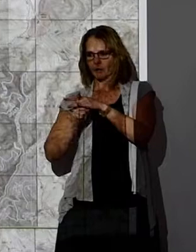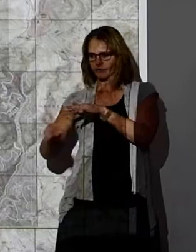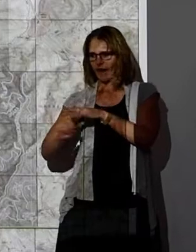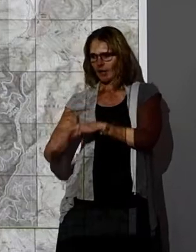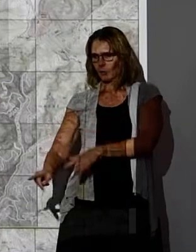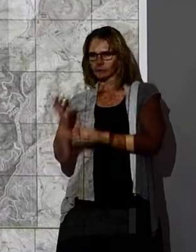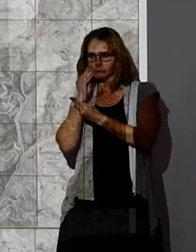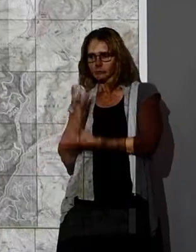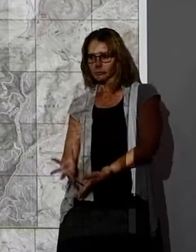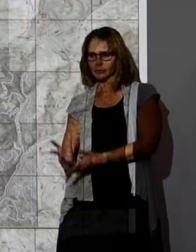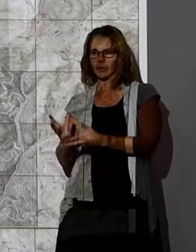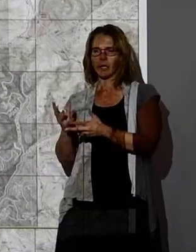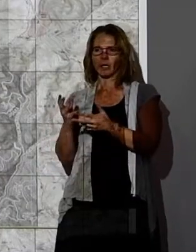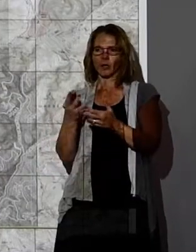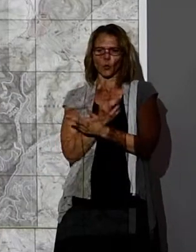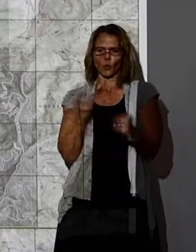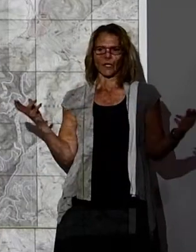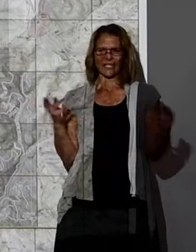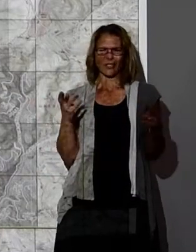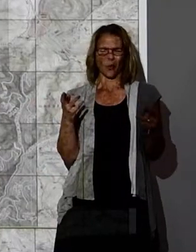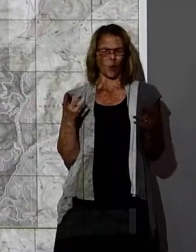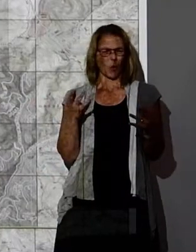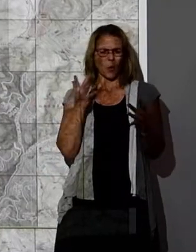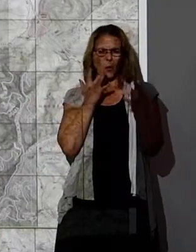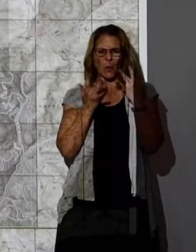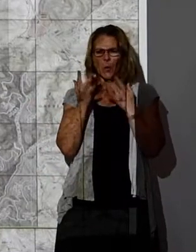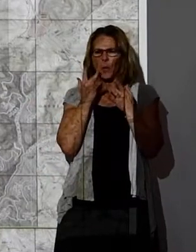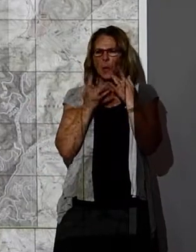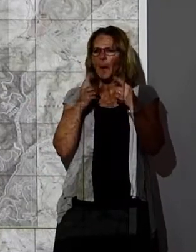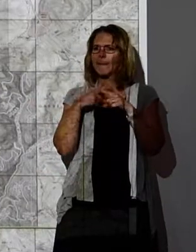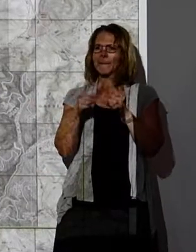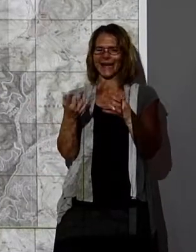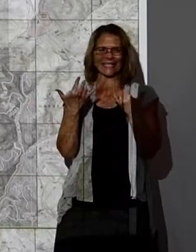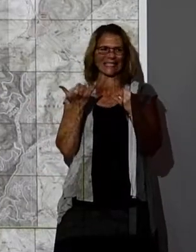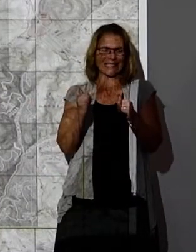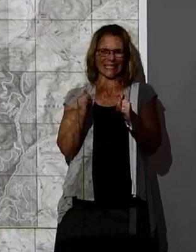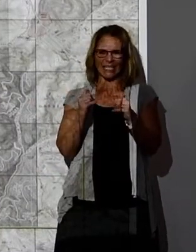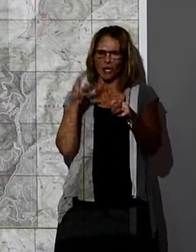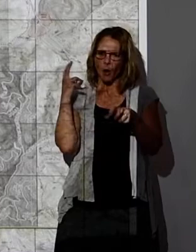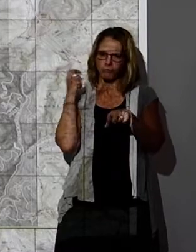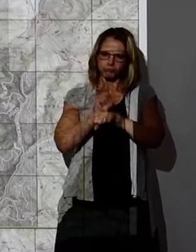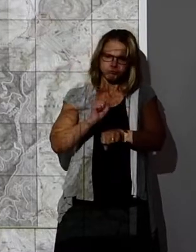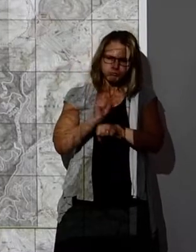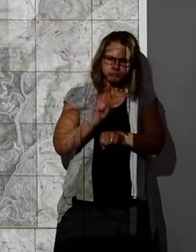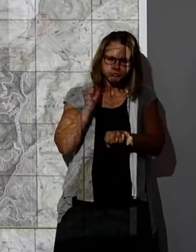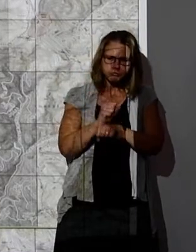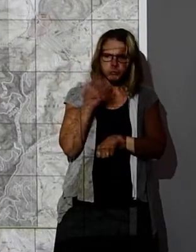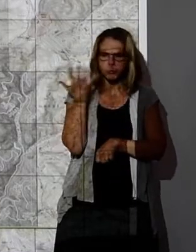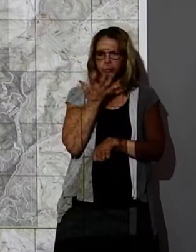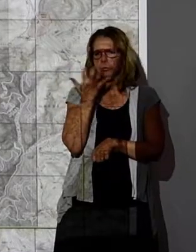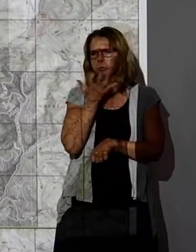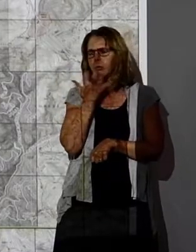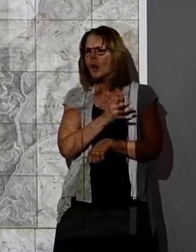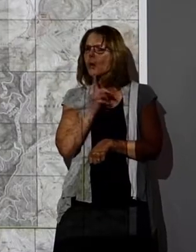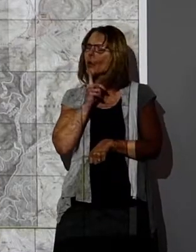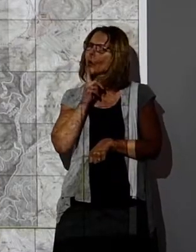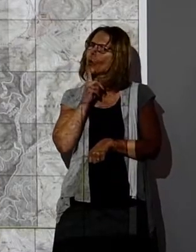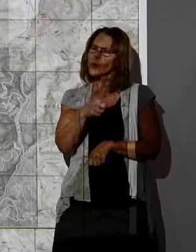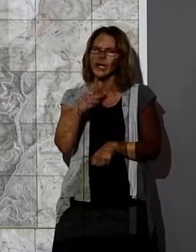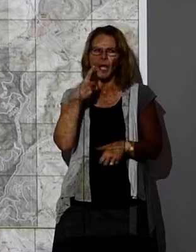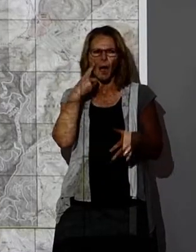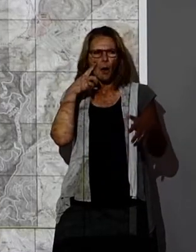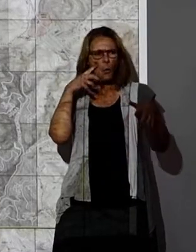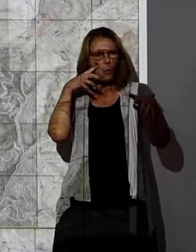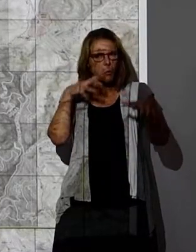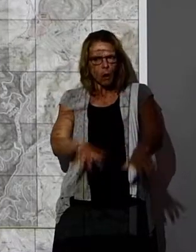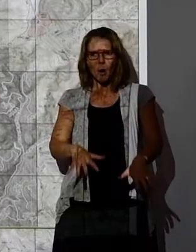we were spread pretty thin, but we did an outstanding job. Again, pretty incredible that we did not